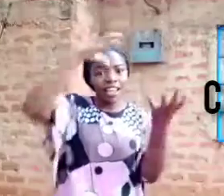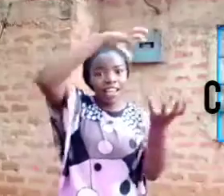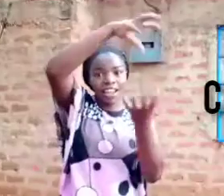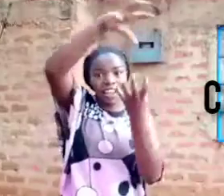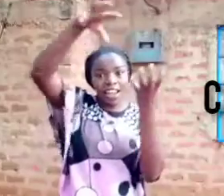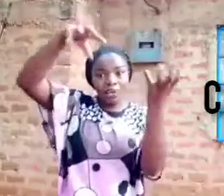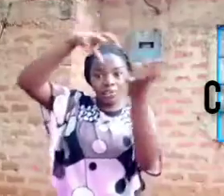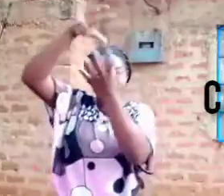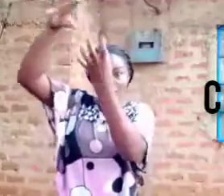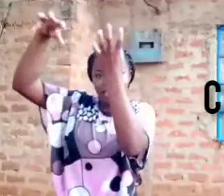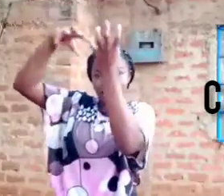Clouds.